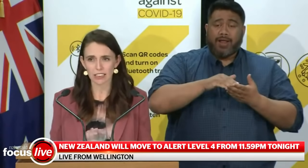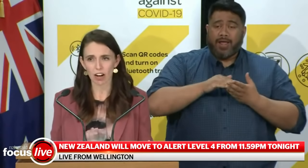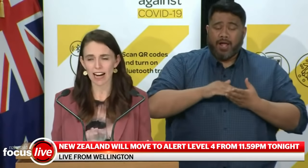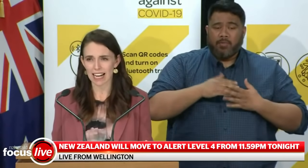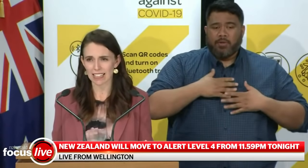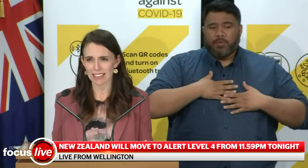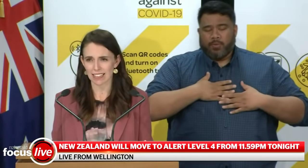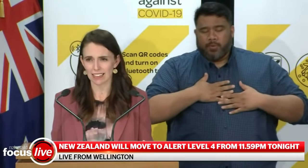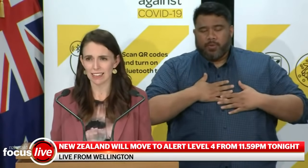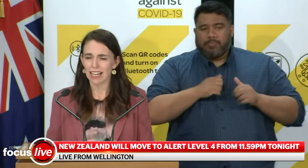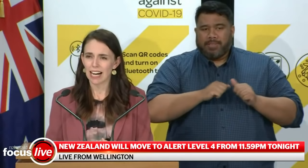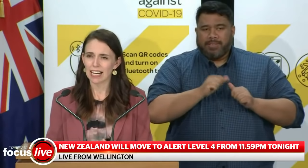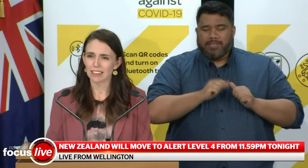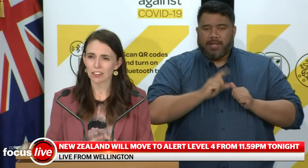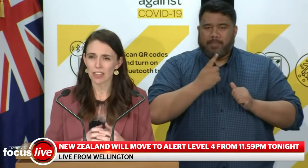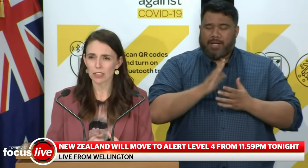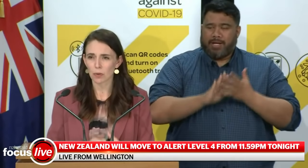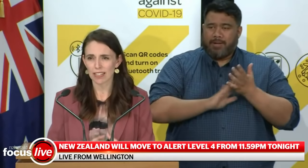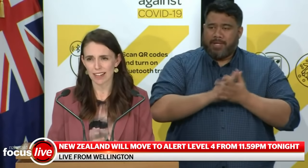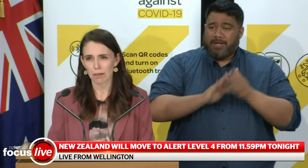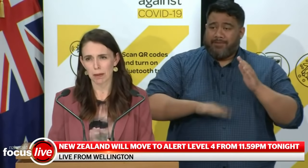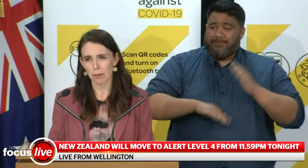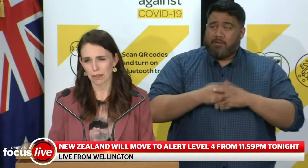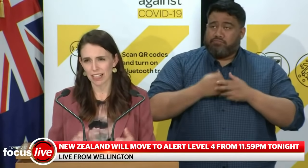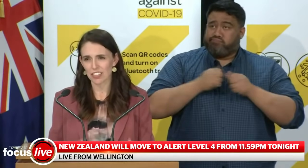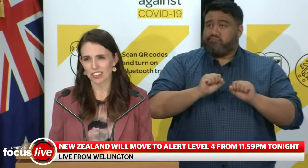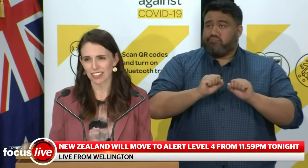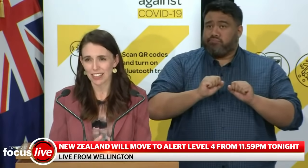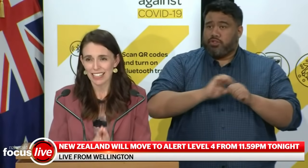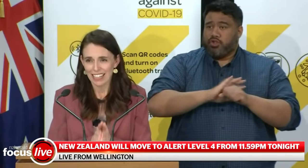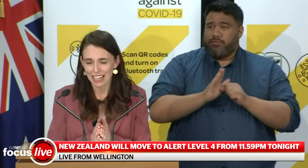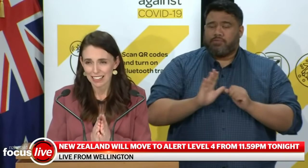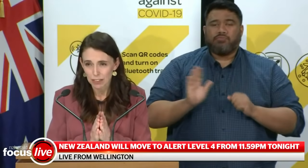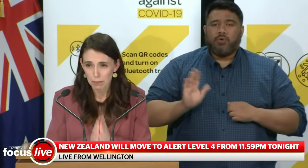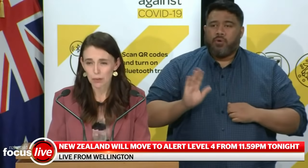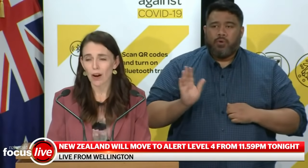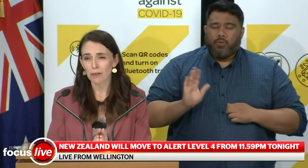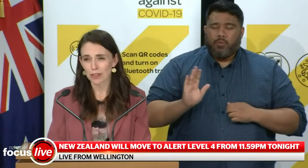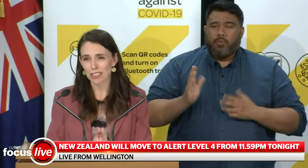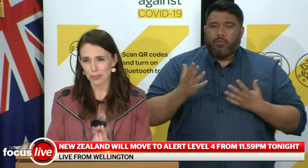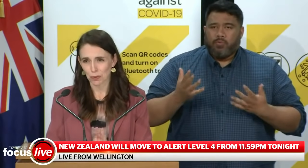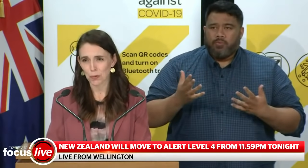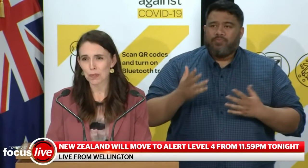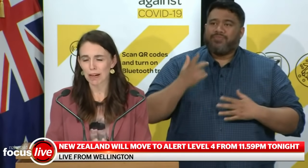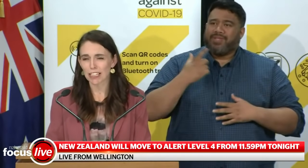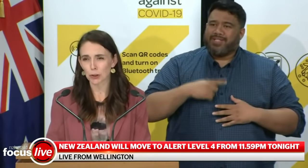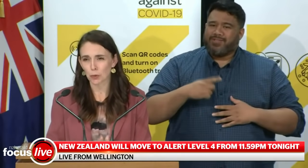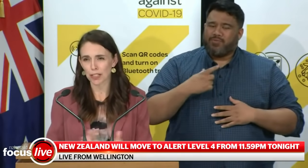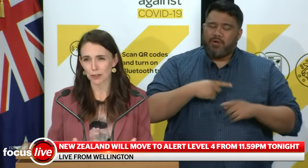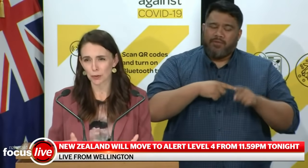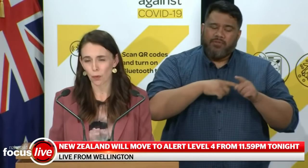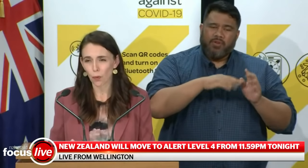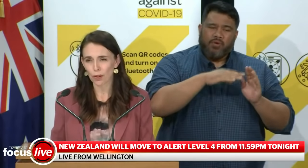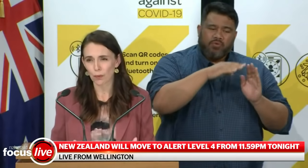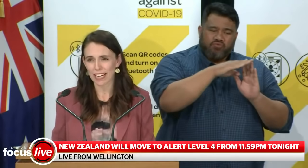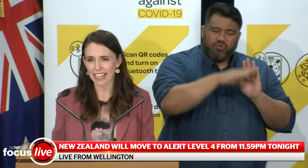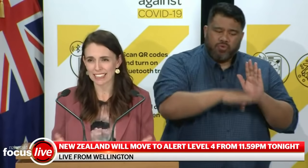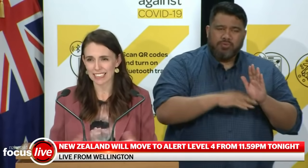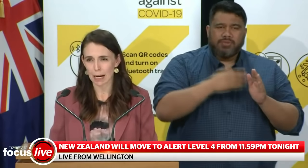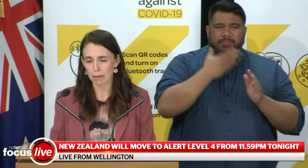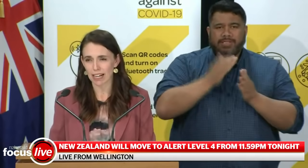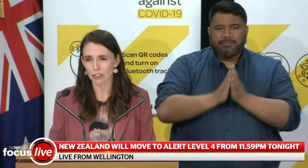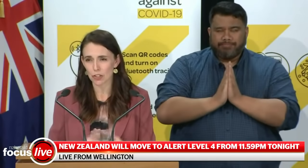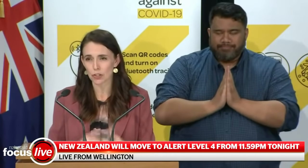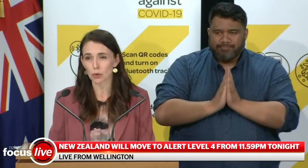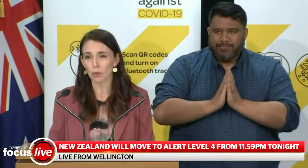not the entire answer. And so that is why I say to people that actually complying with these rules, making sure we can do all that we can